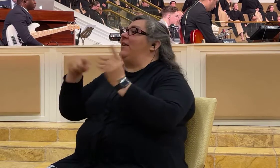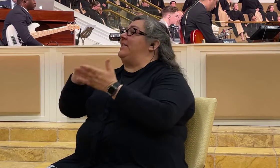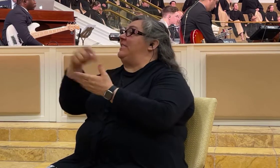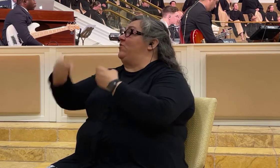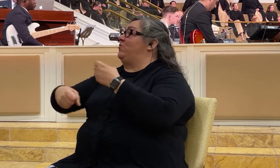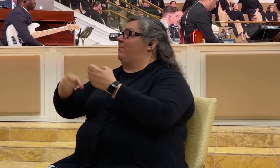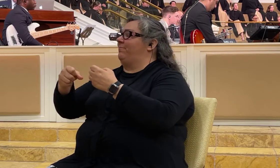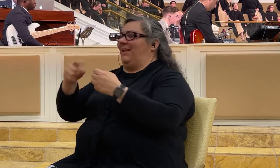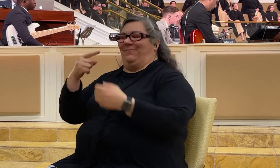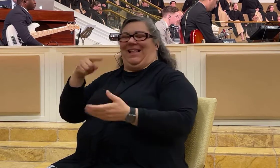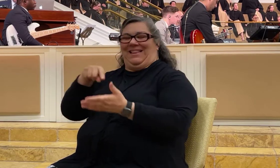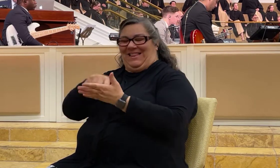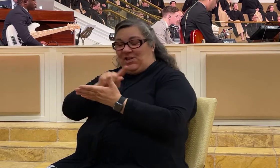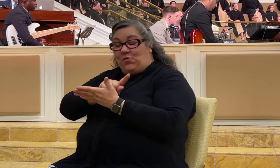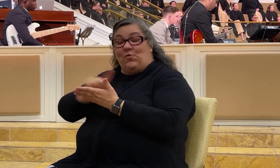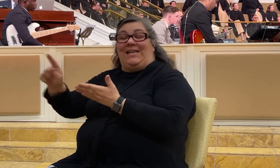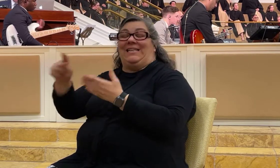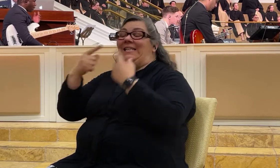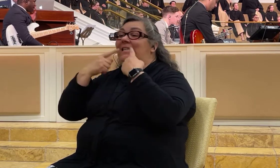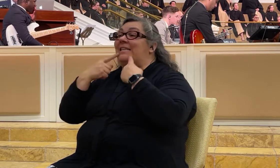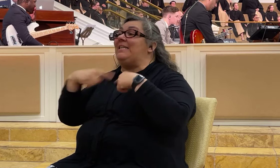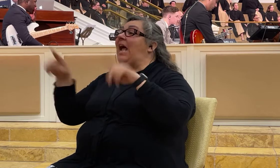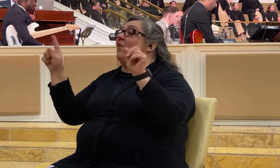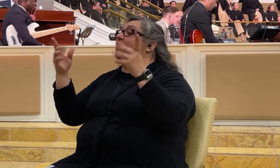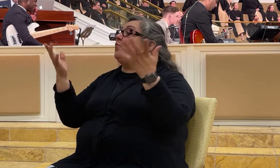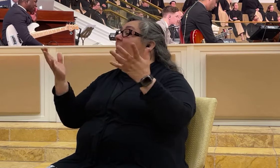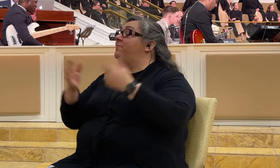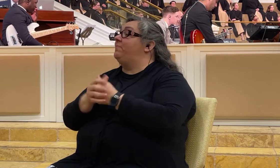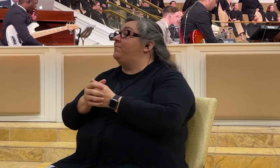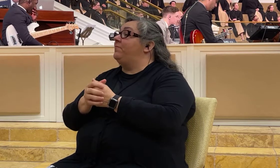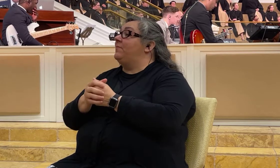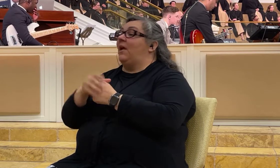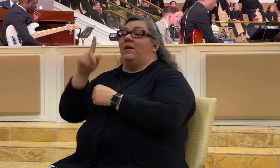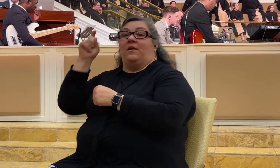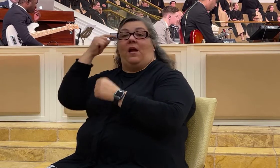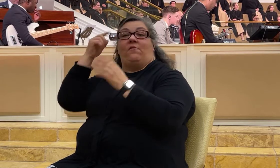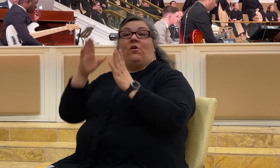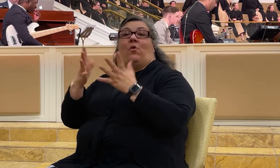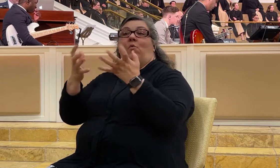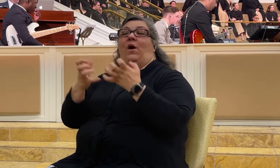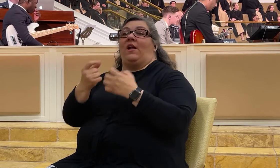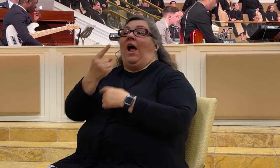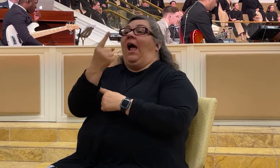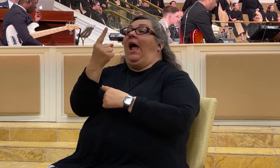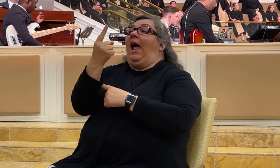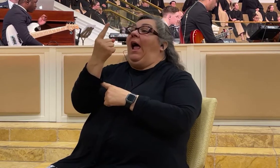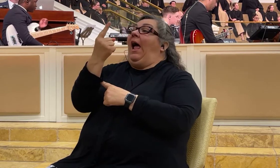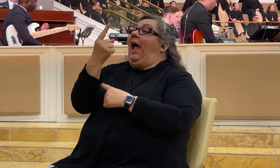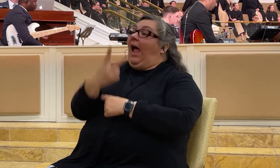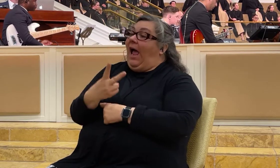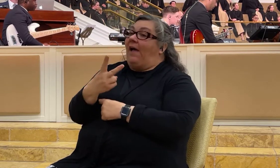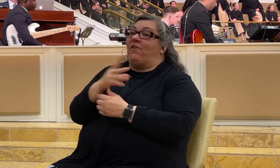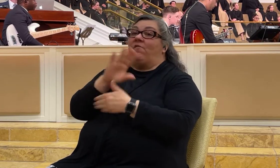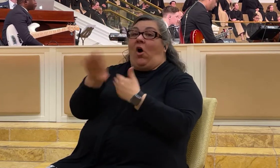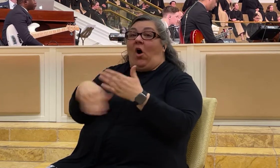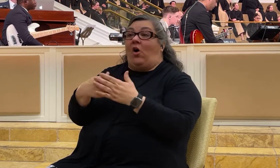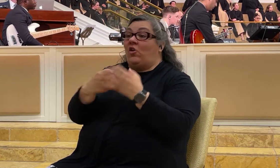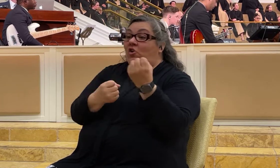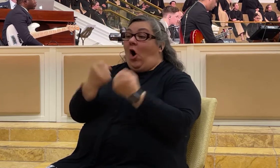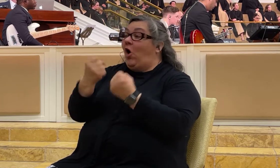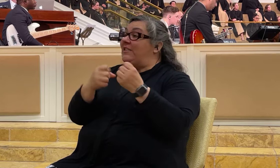that he wants to see at least half of all the cars in California to be